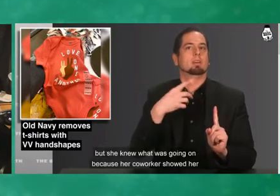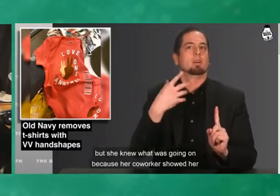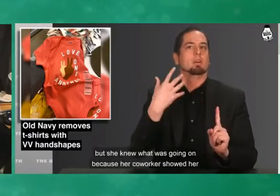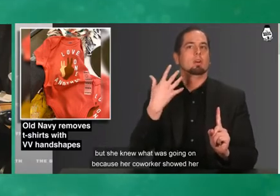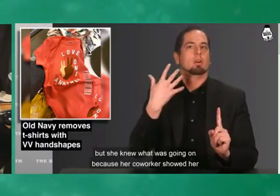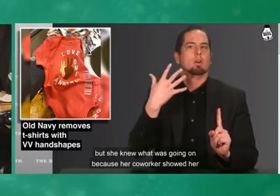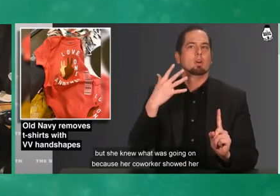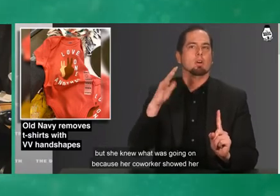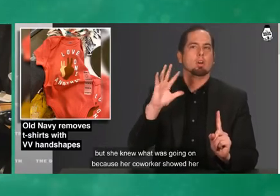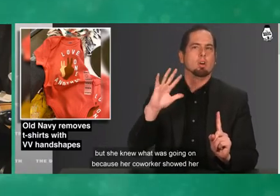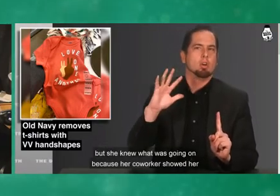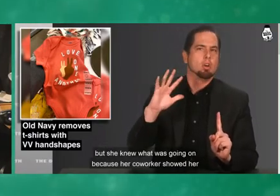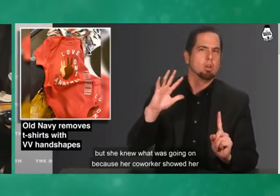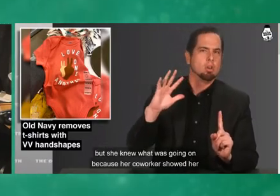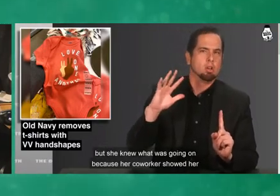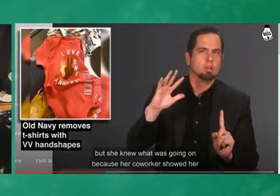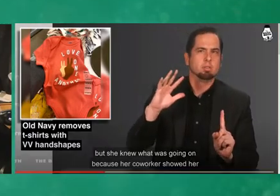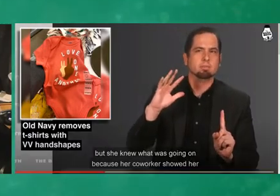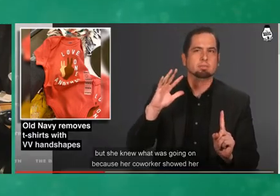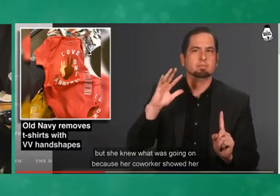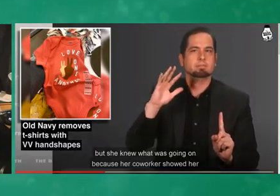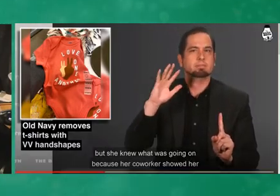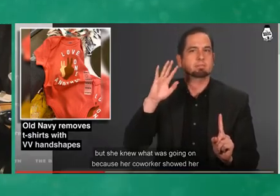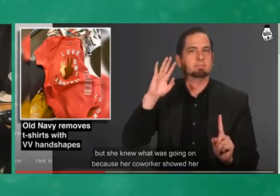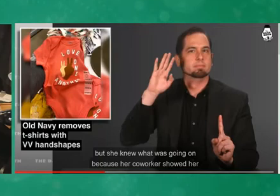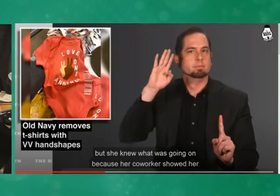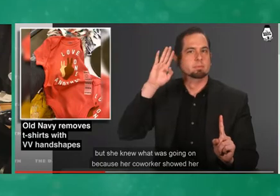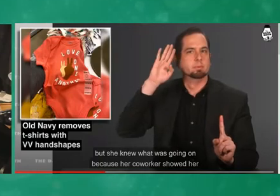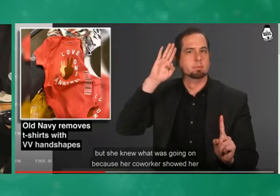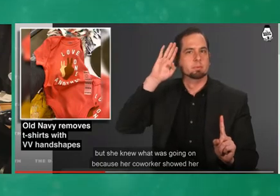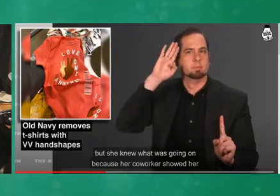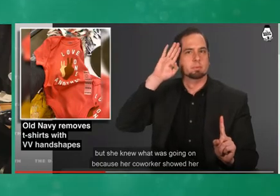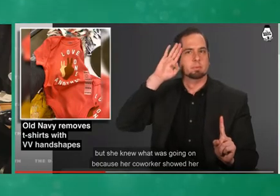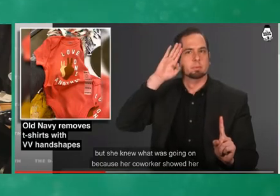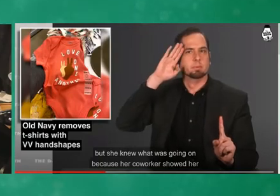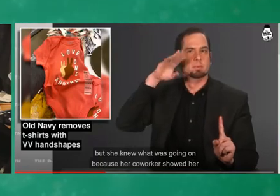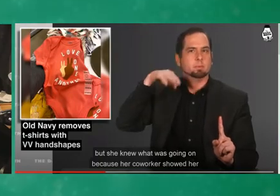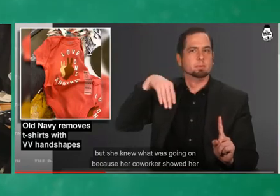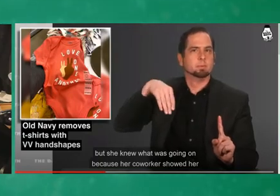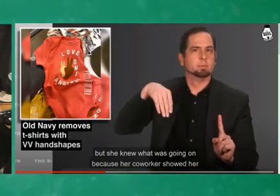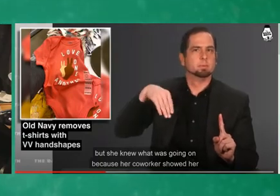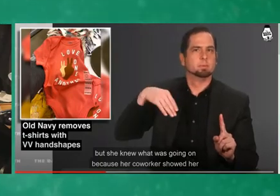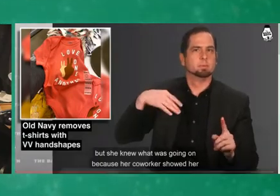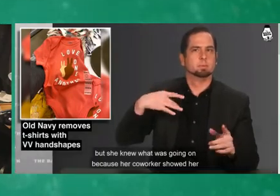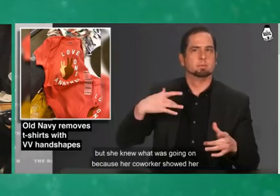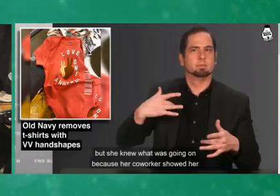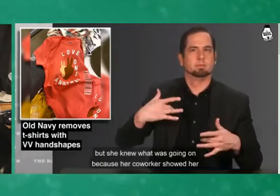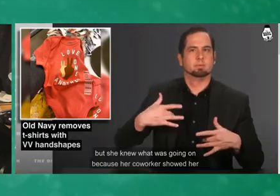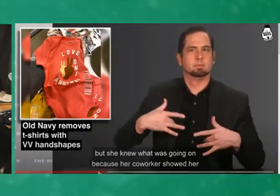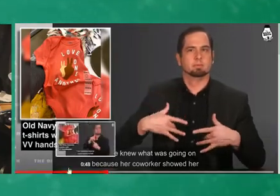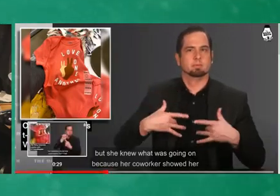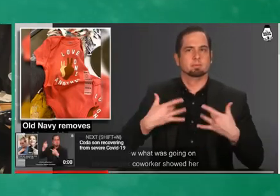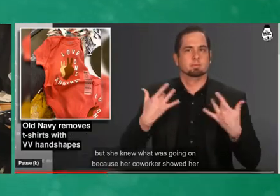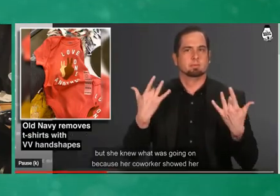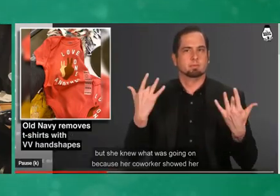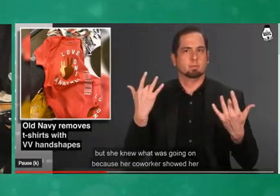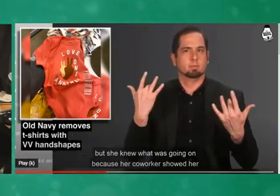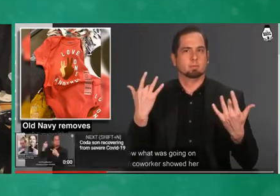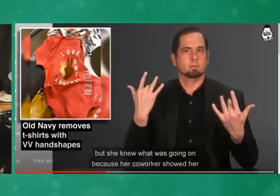did not give a reason why specifically about what they're doing. Oh, what they're doing. But she knew.